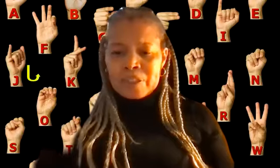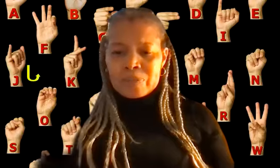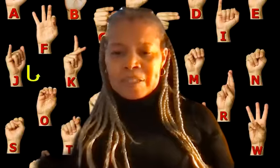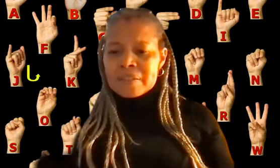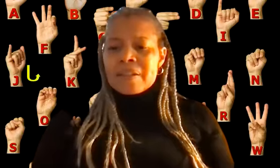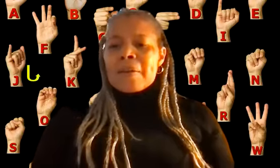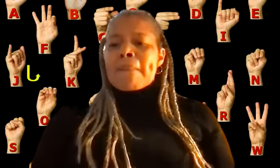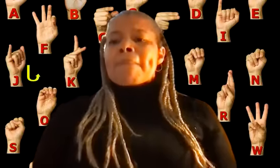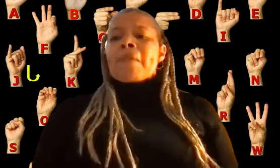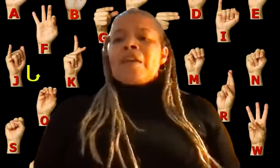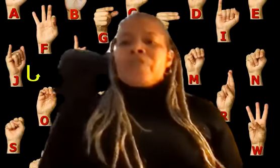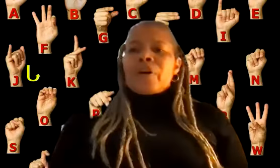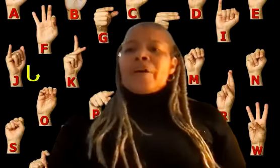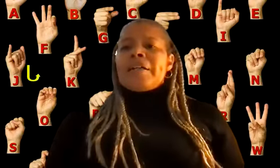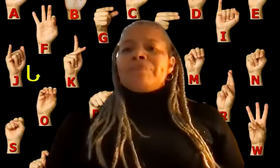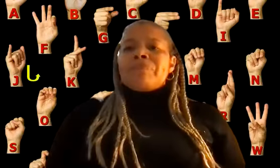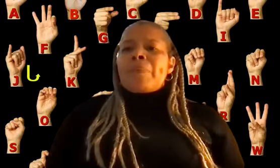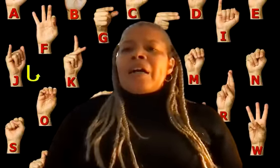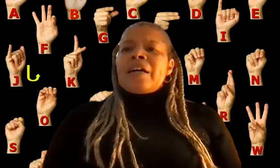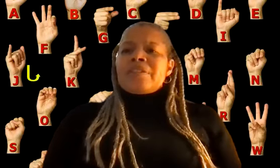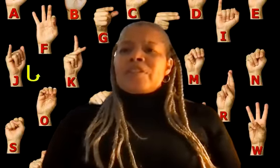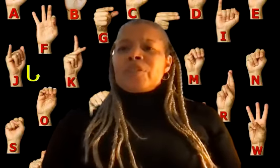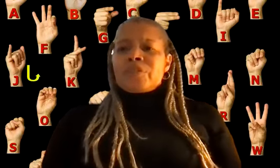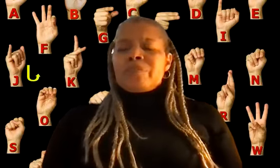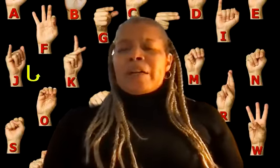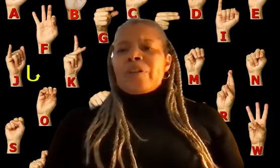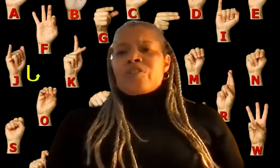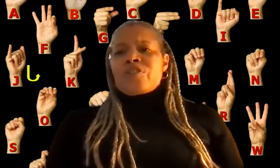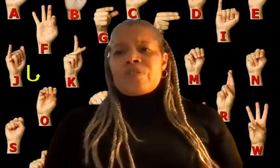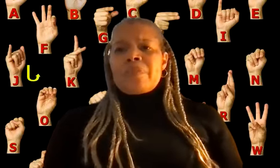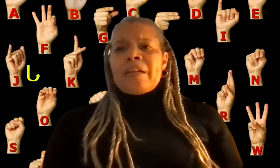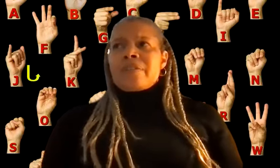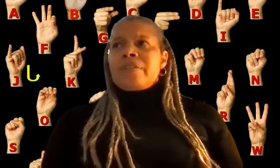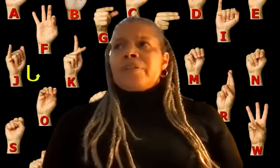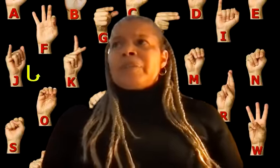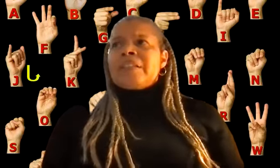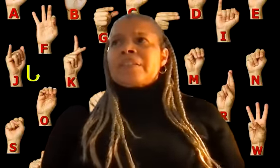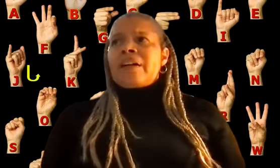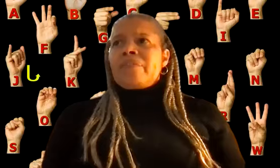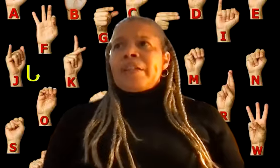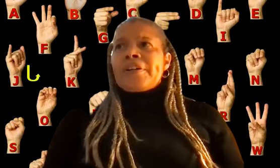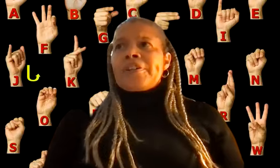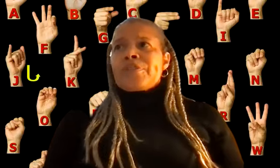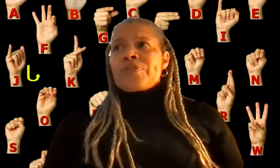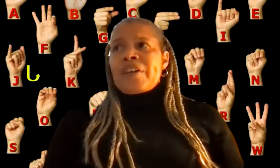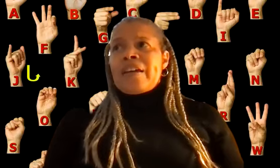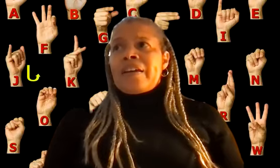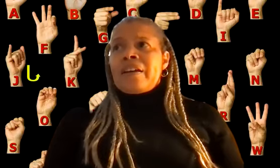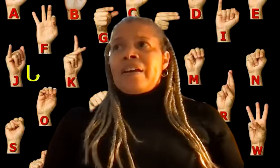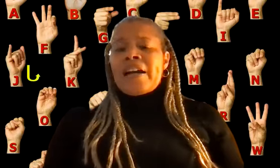I do. I love it. So, um, but I, still, my question still remains, you know, because I, what I heard you say, I